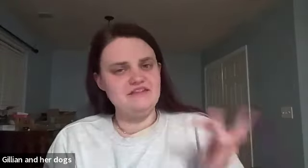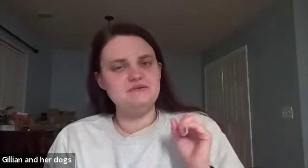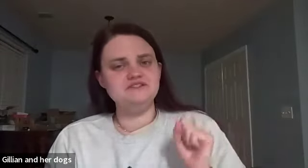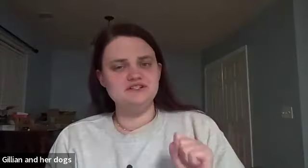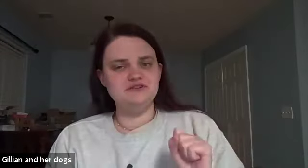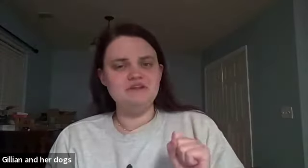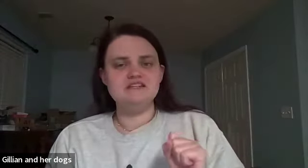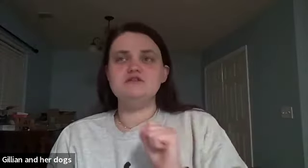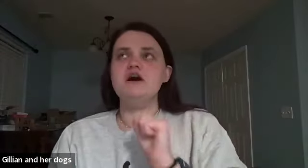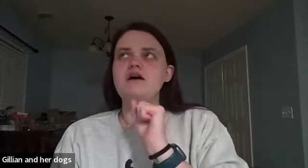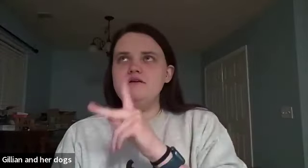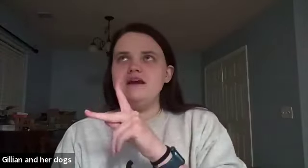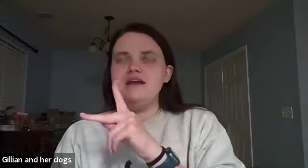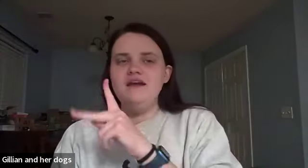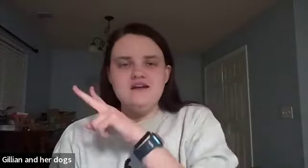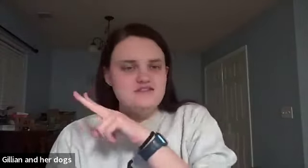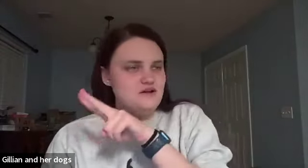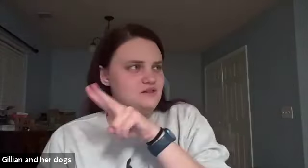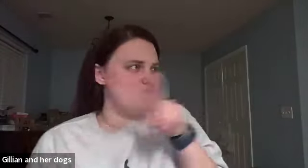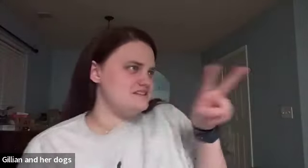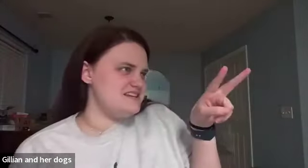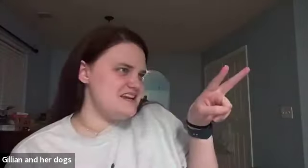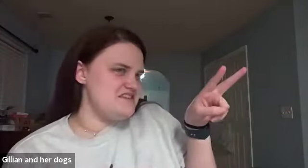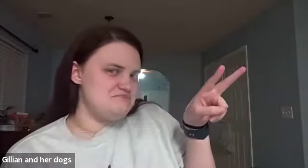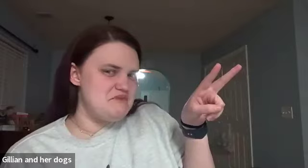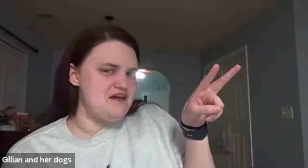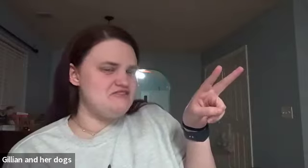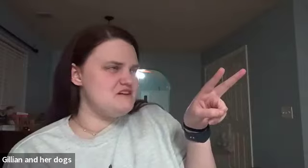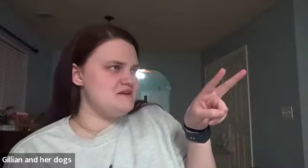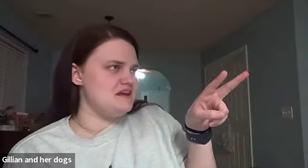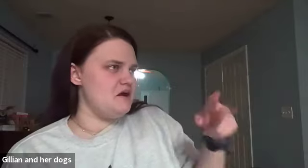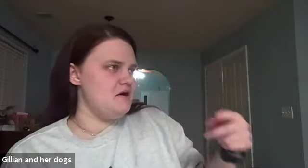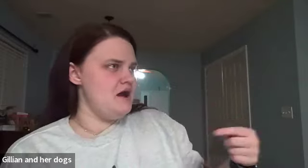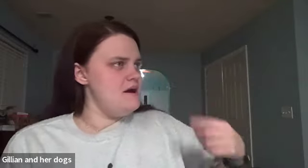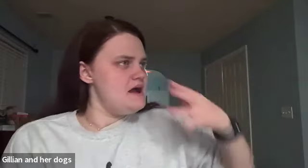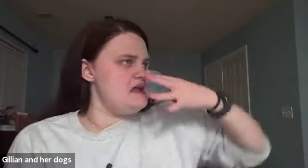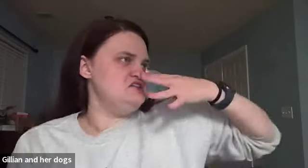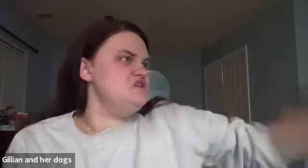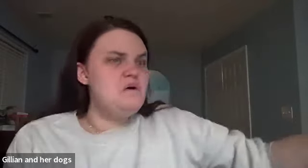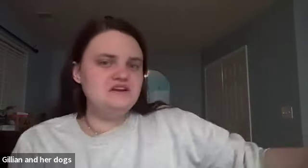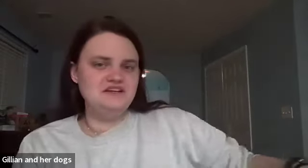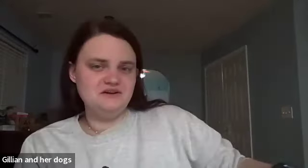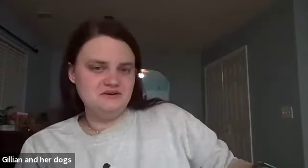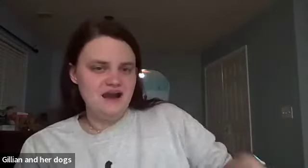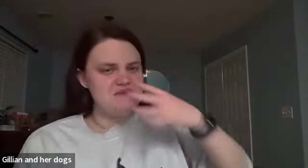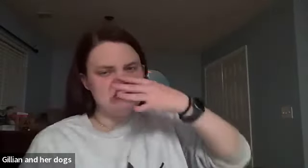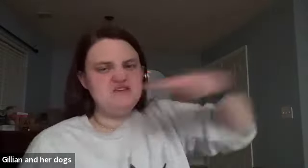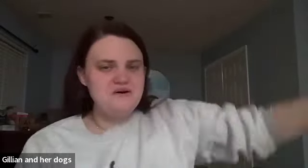that they will do is they'll go, okay, they'll look to the kid that's been bothering them and they go, ignore you. I'm